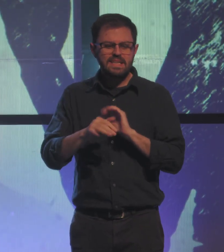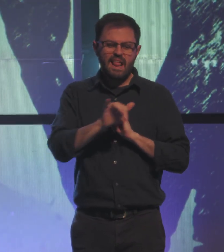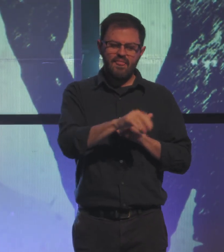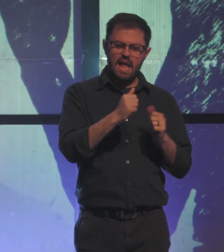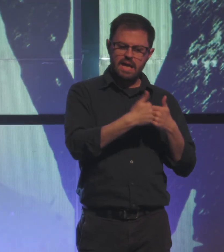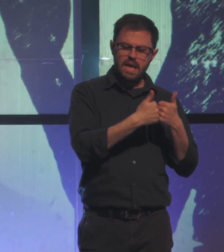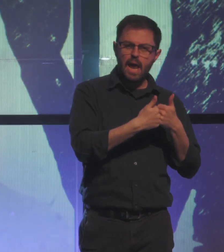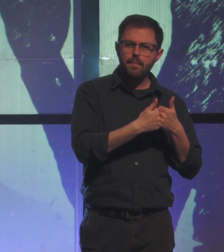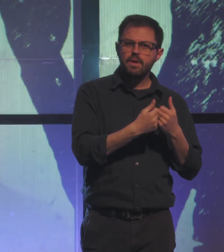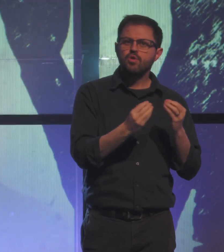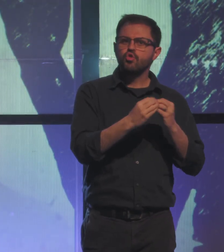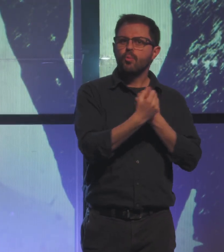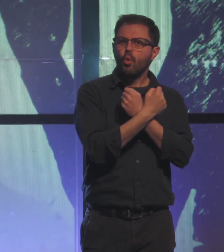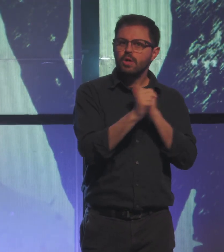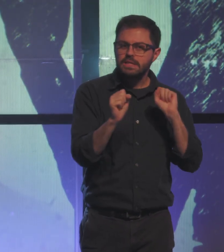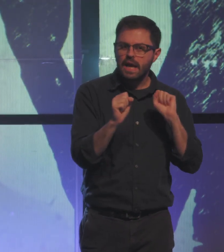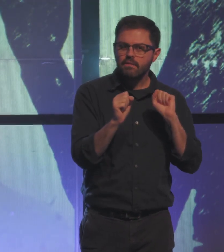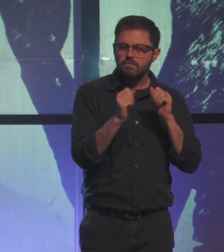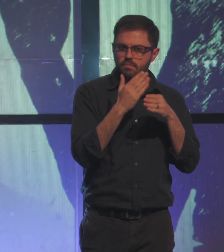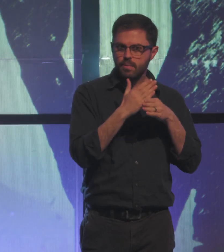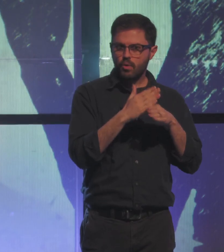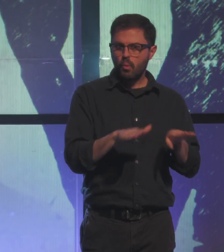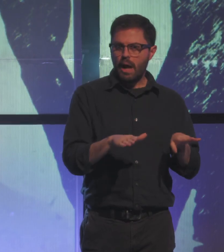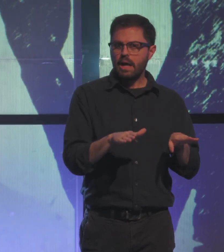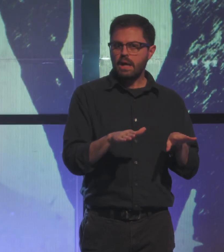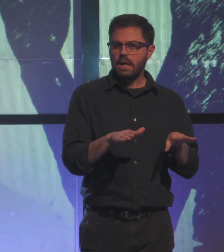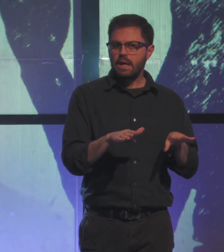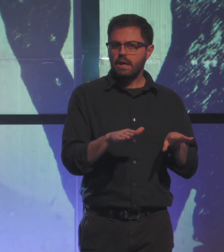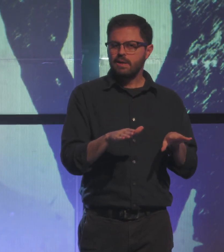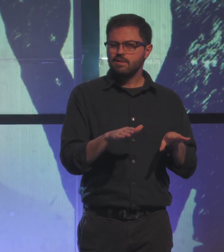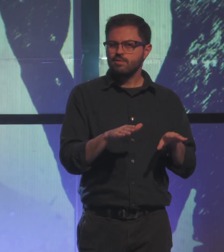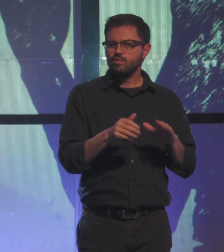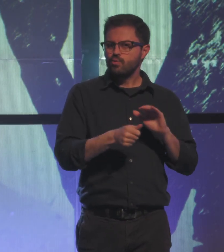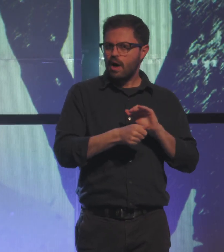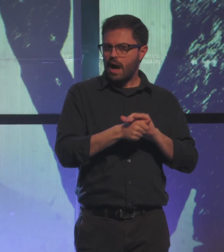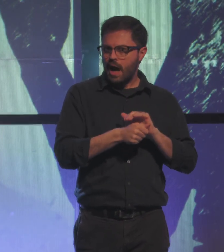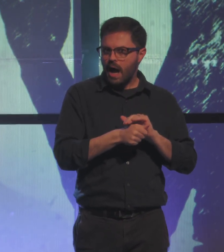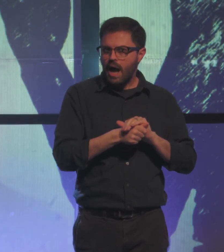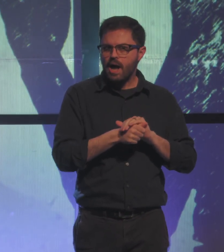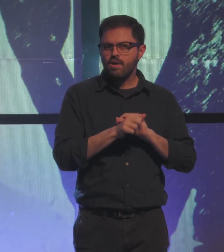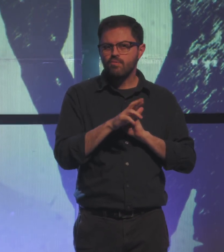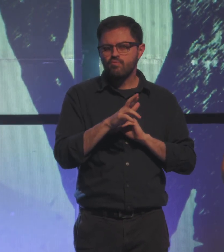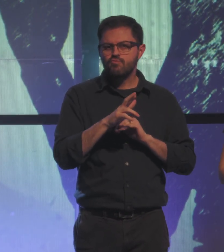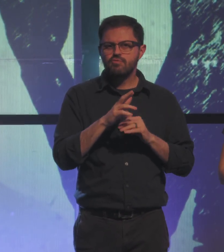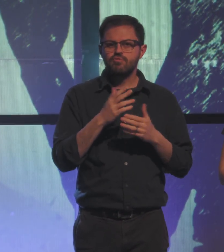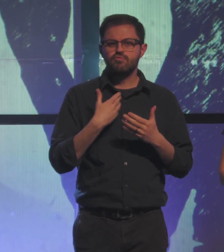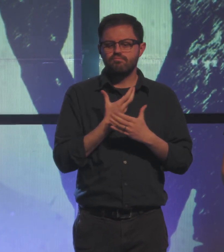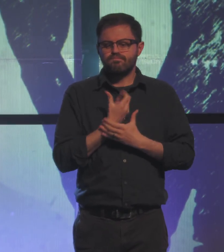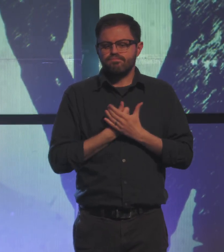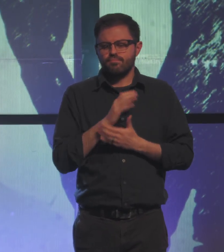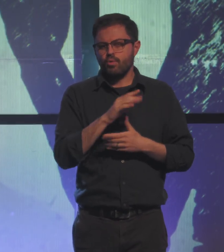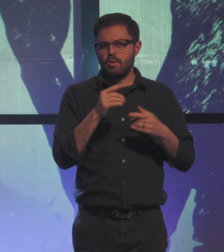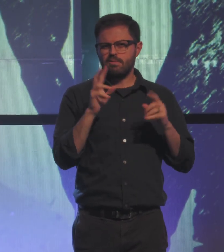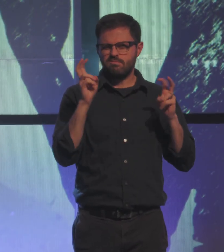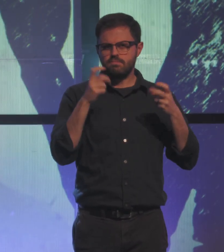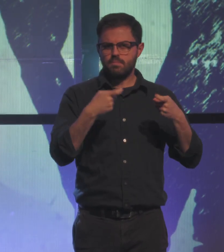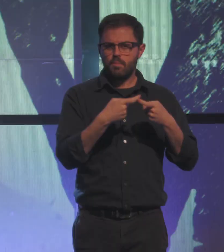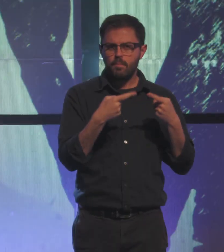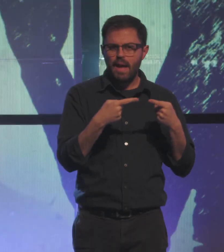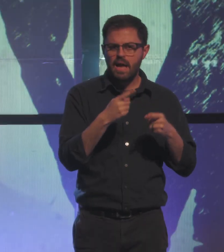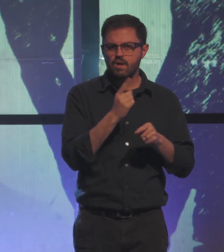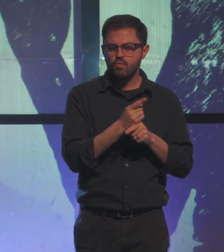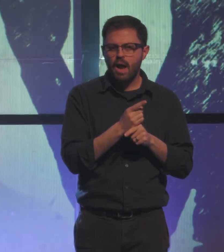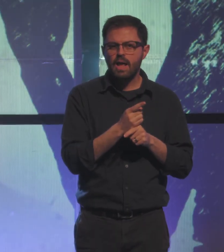is safer to stay quiet, to hide, to silence the pain. It's safer